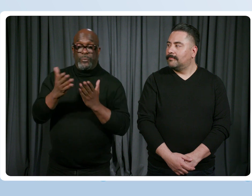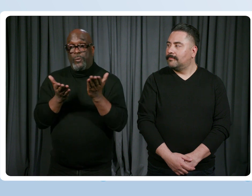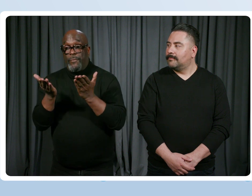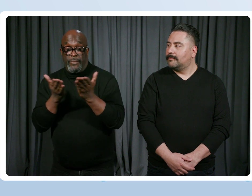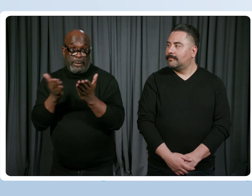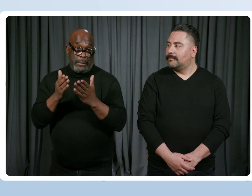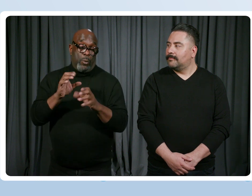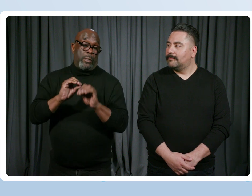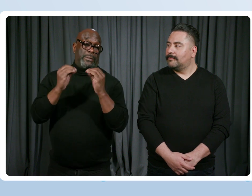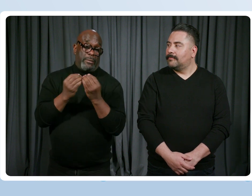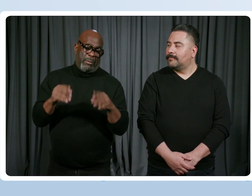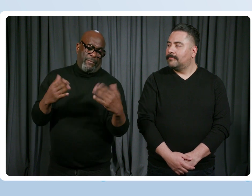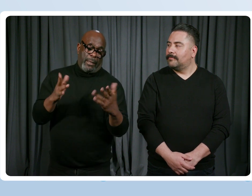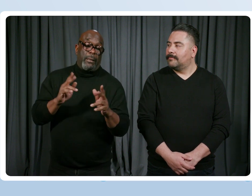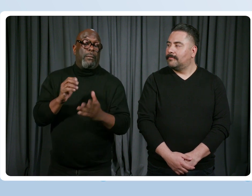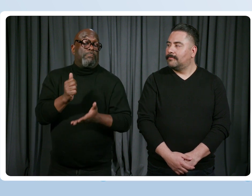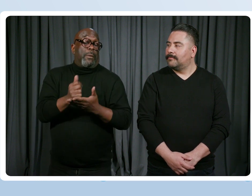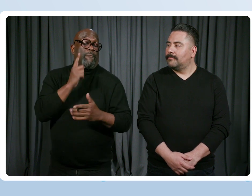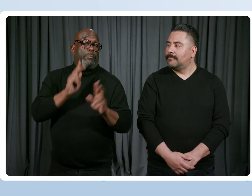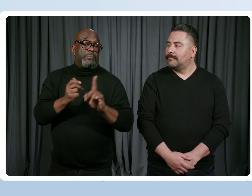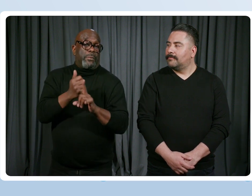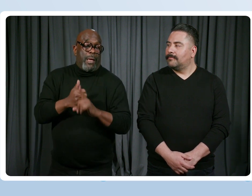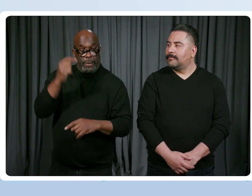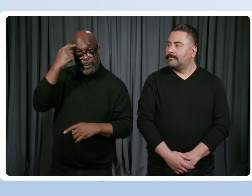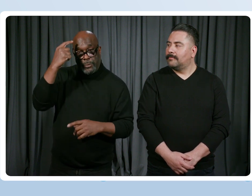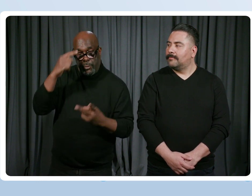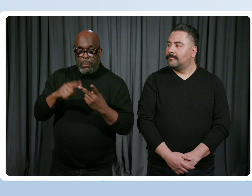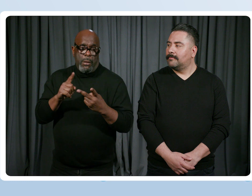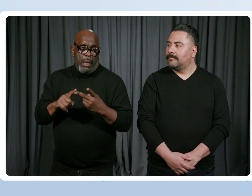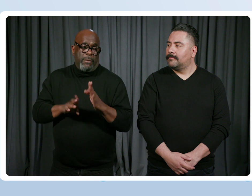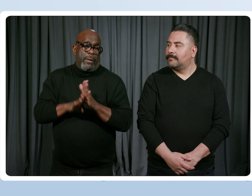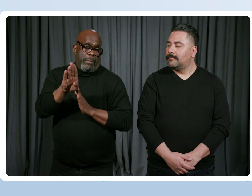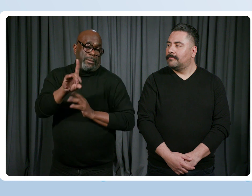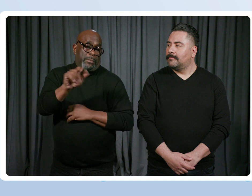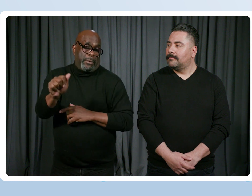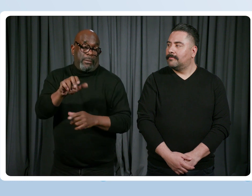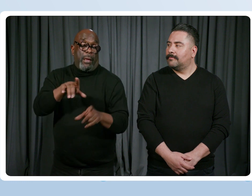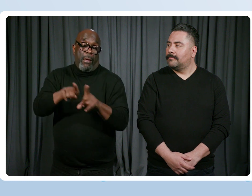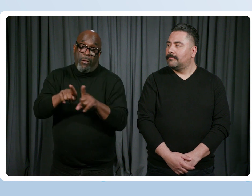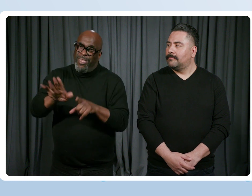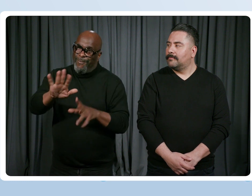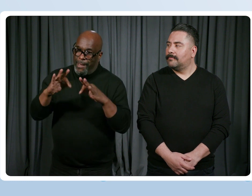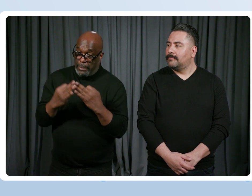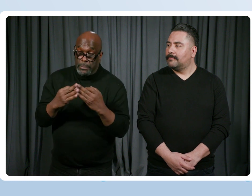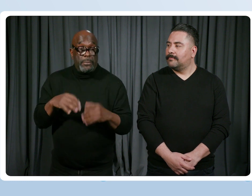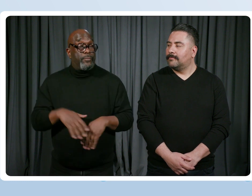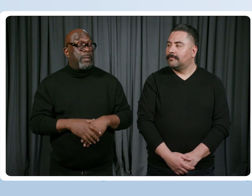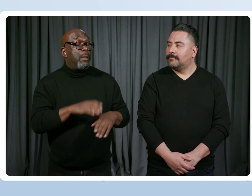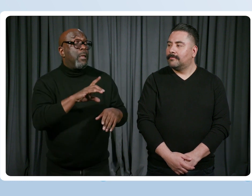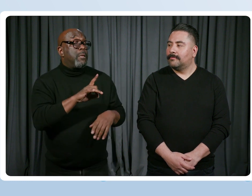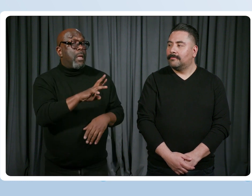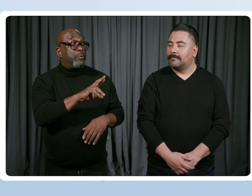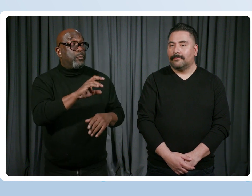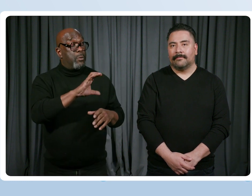providing services to people with intellectual and developmental disabilities as well as their families. Dr. Clarissa Stanhope is